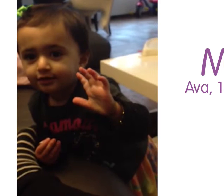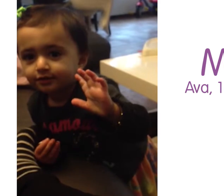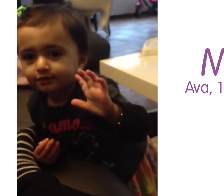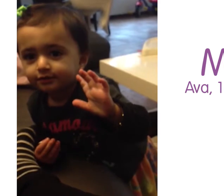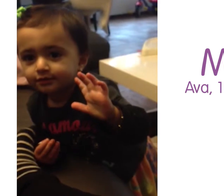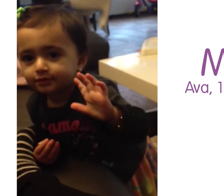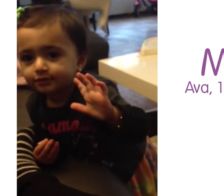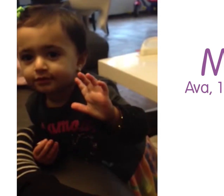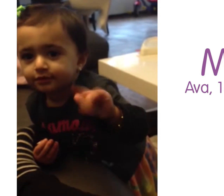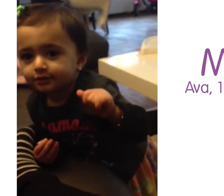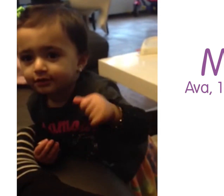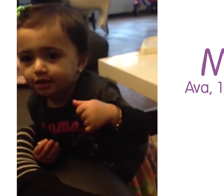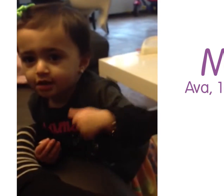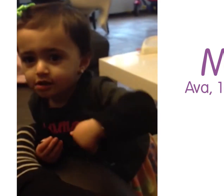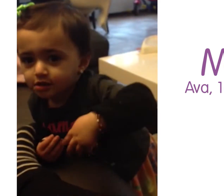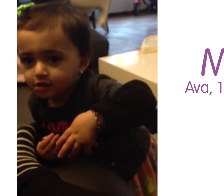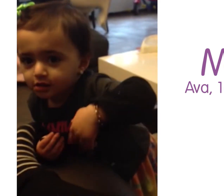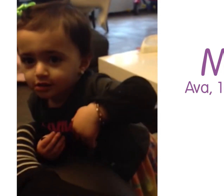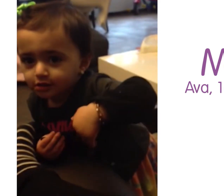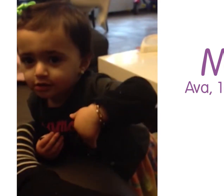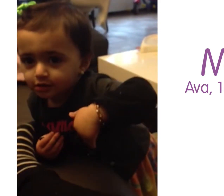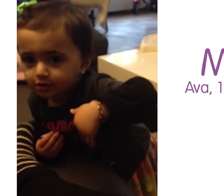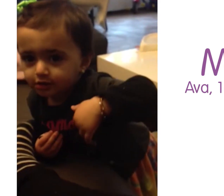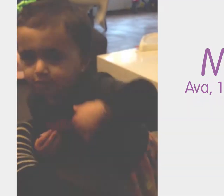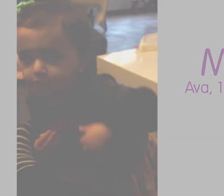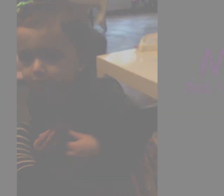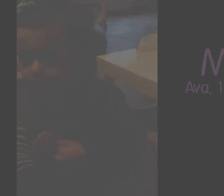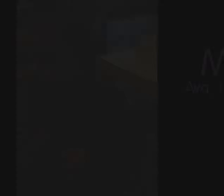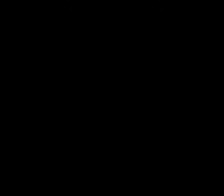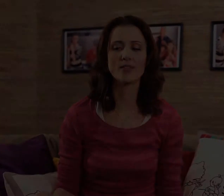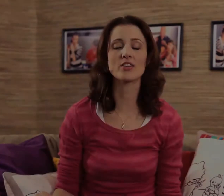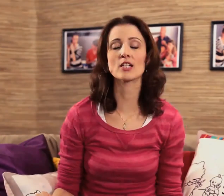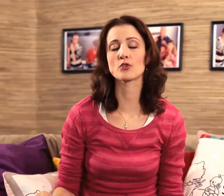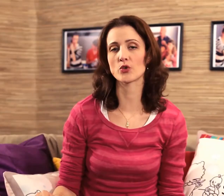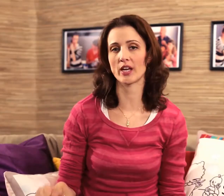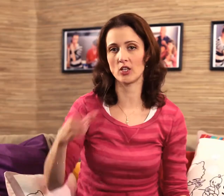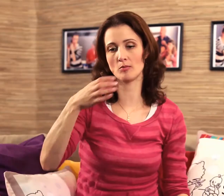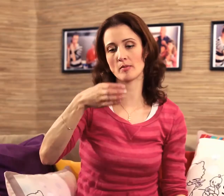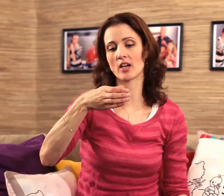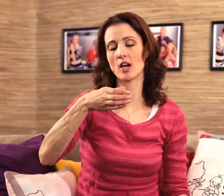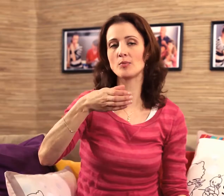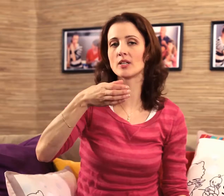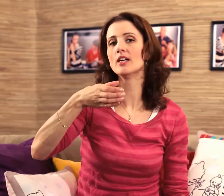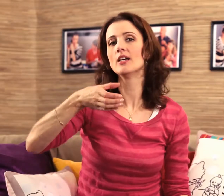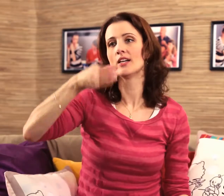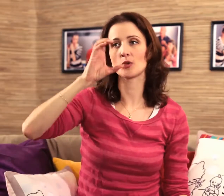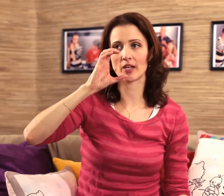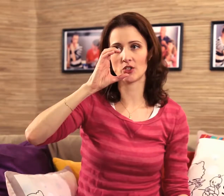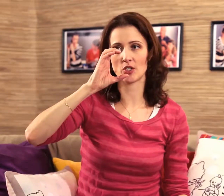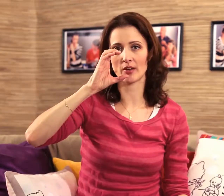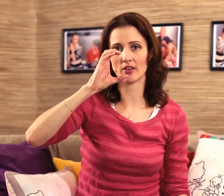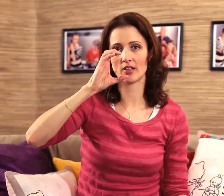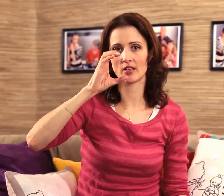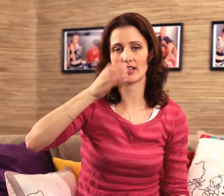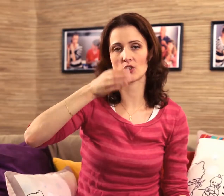little baby likes milk, milk, milk. Then the sign for drink. You mimic a cup, you bring it to your mouth. That's